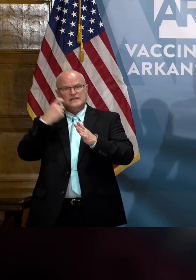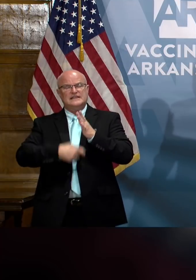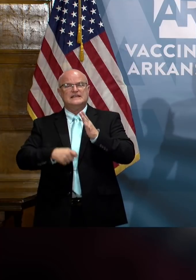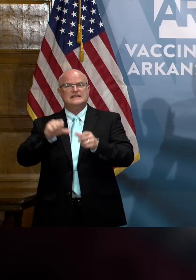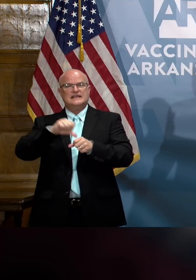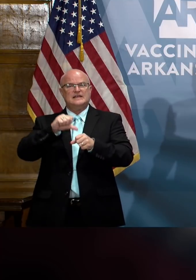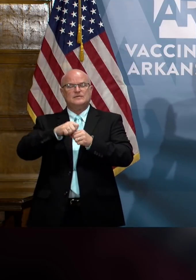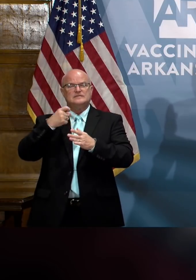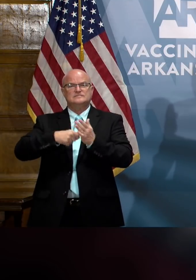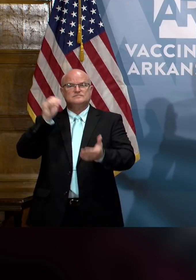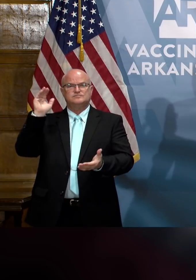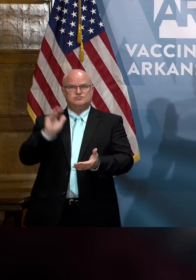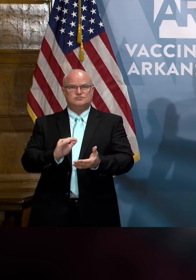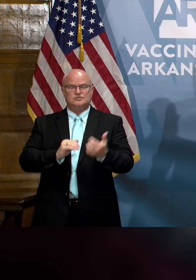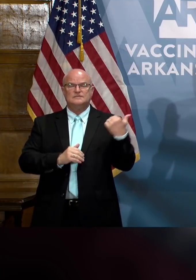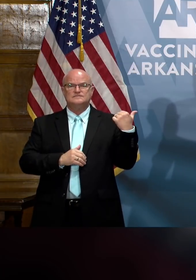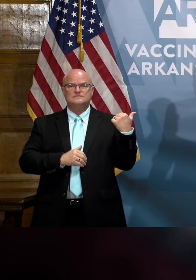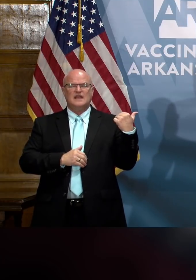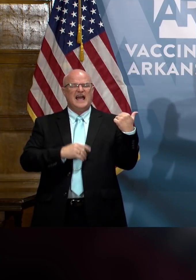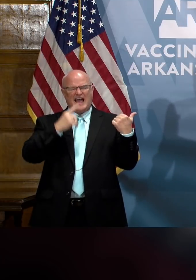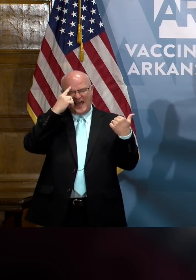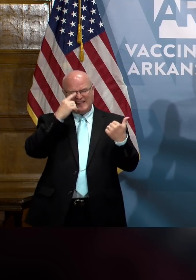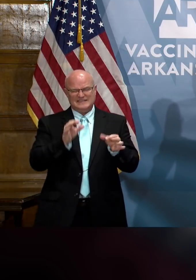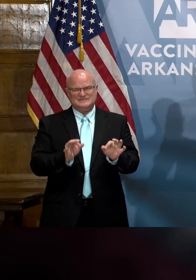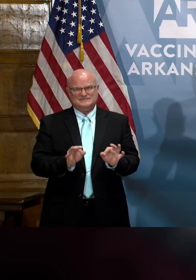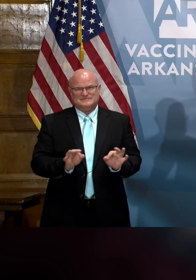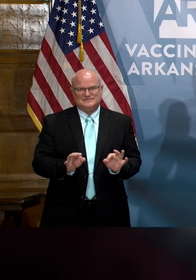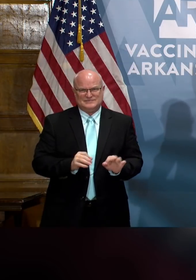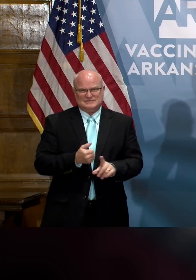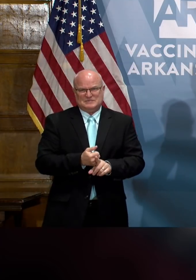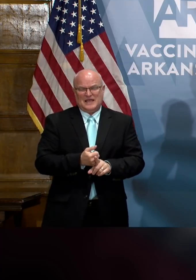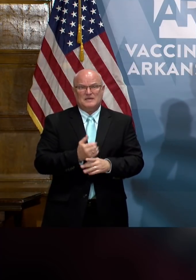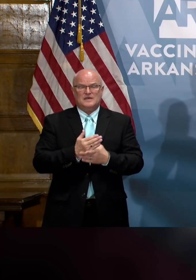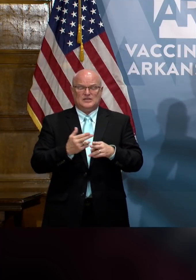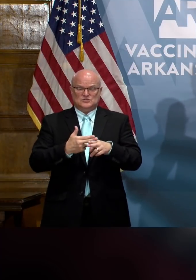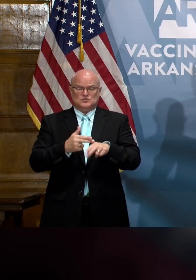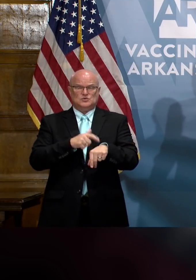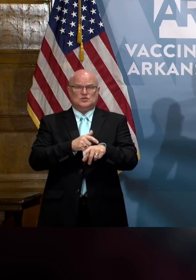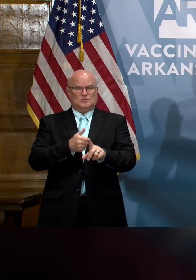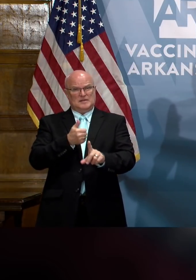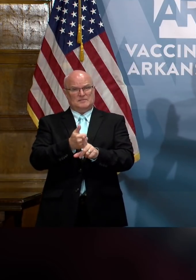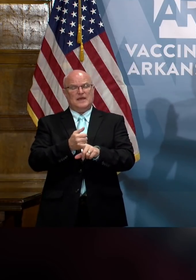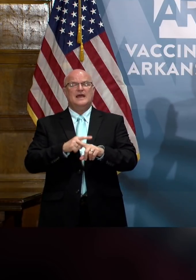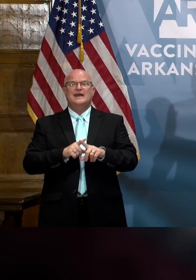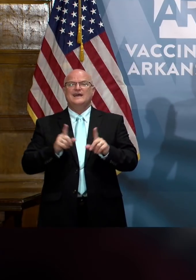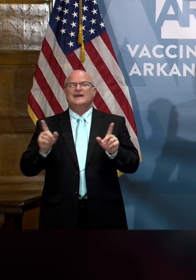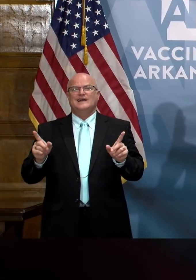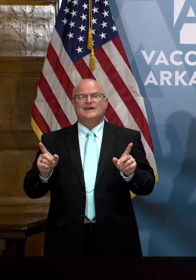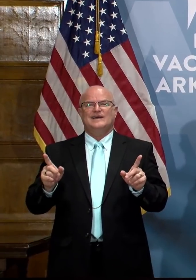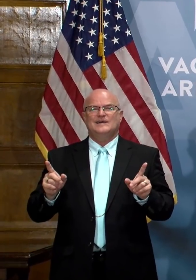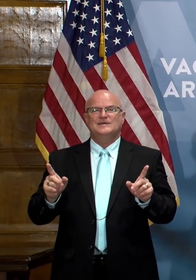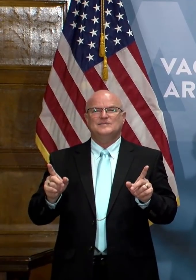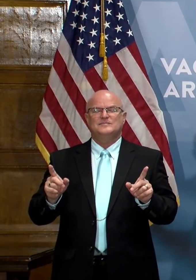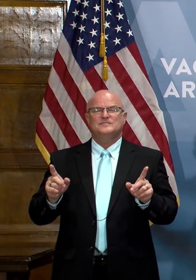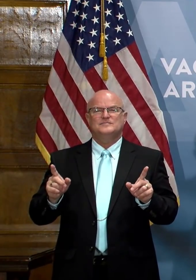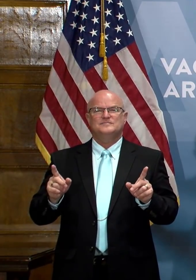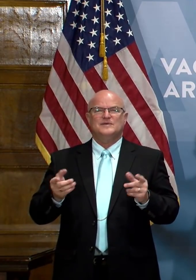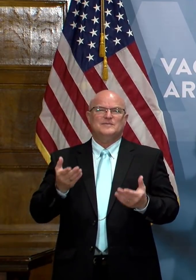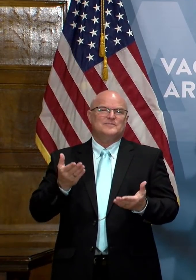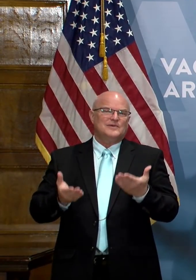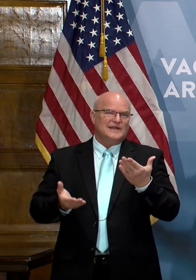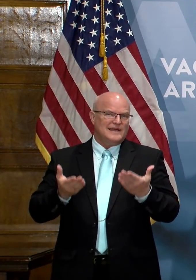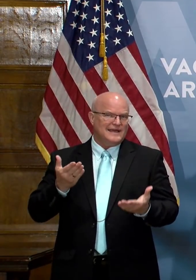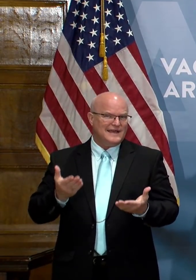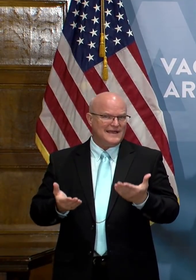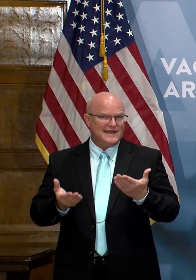Well, I think that'll have minimal impact. It might have some short-term impact, but and perhaps it